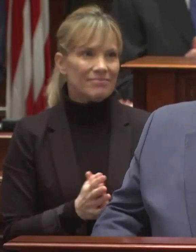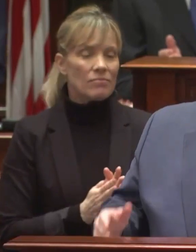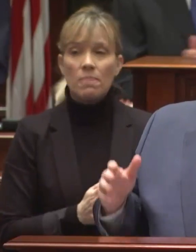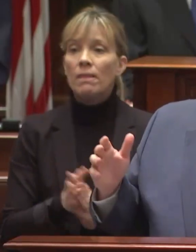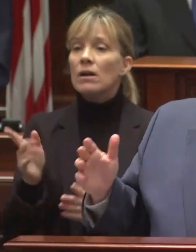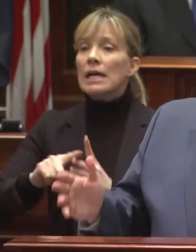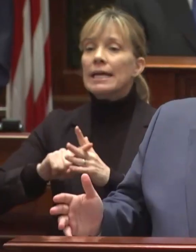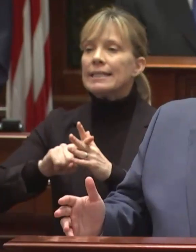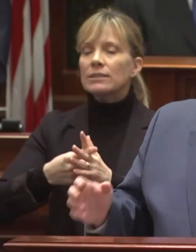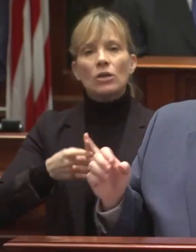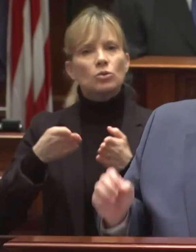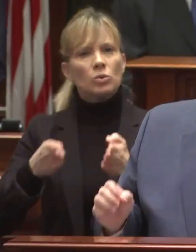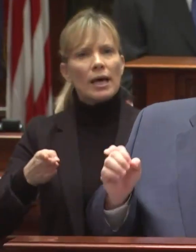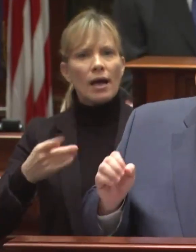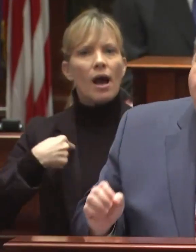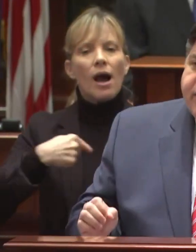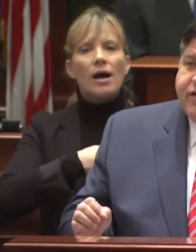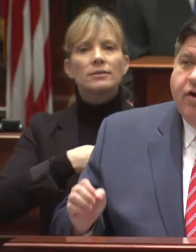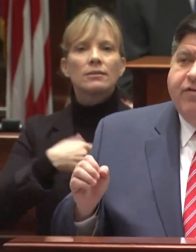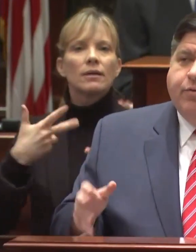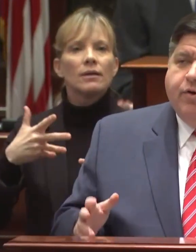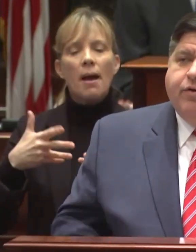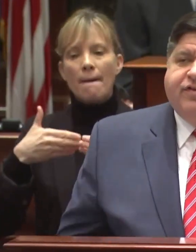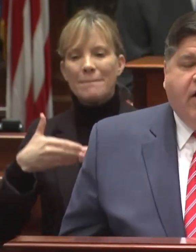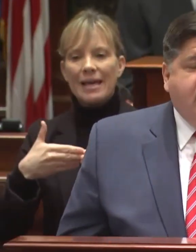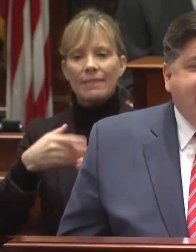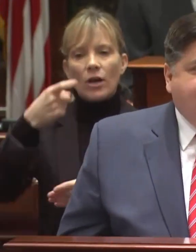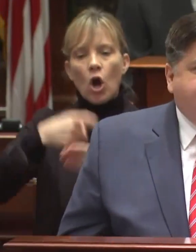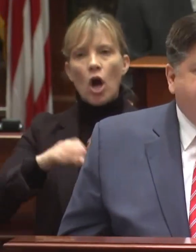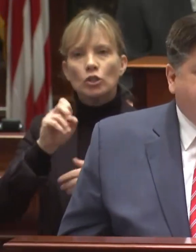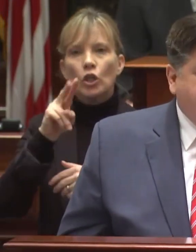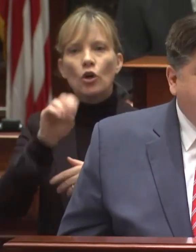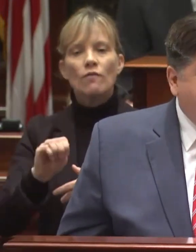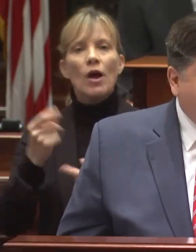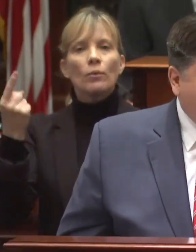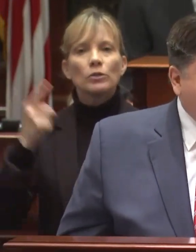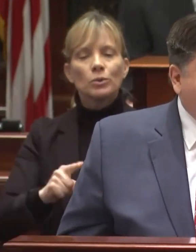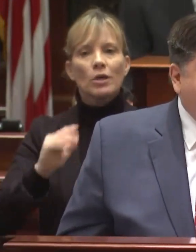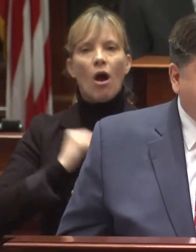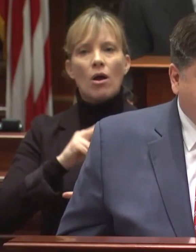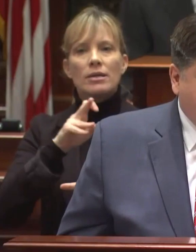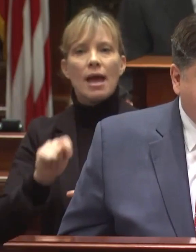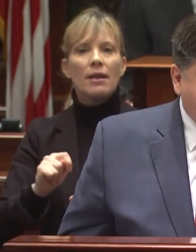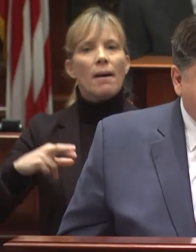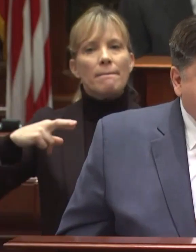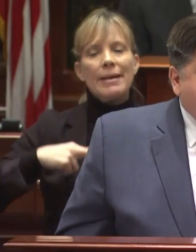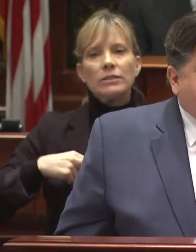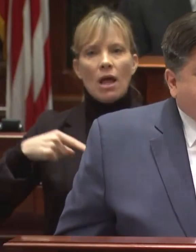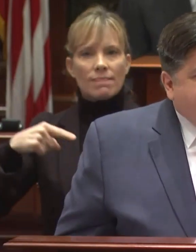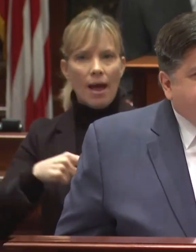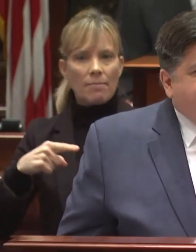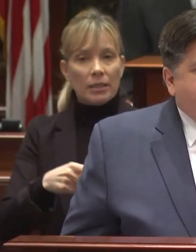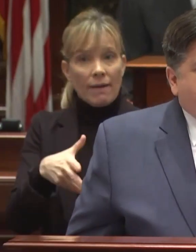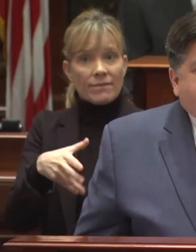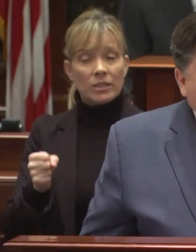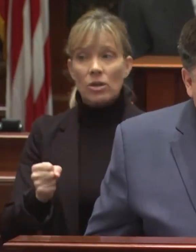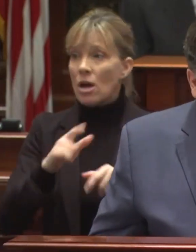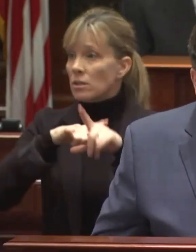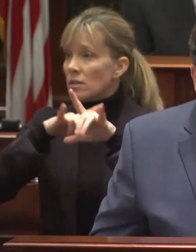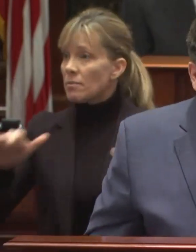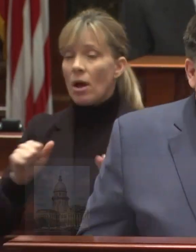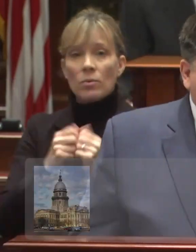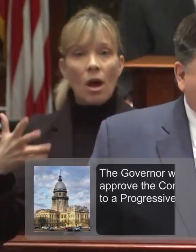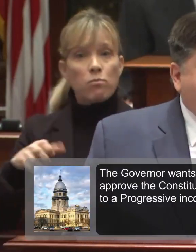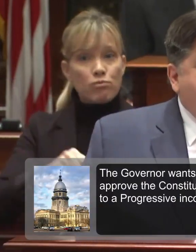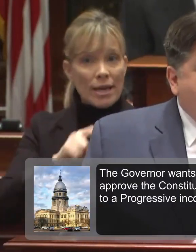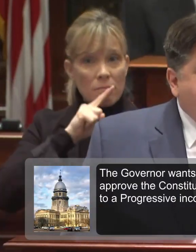It begins to allow us to bend the cost curve and reduce our net pension liability faster. At the same time, without breaking